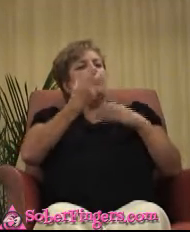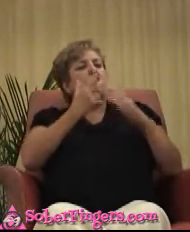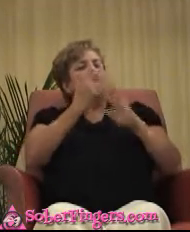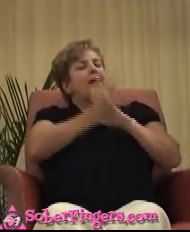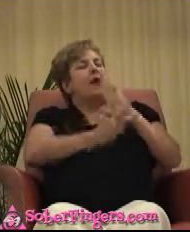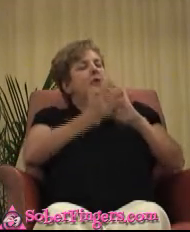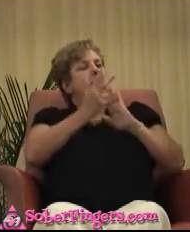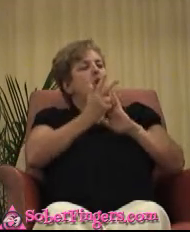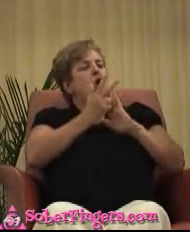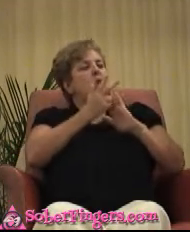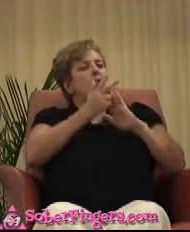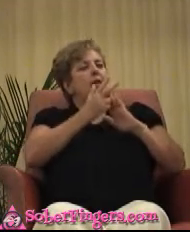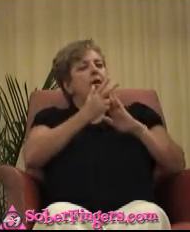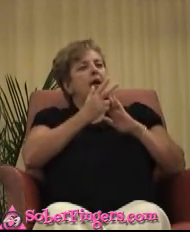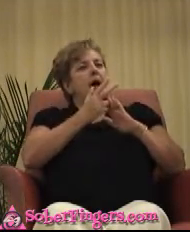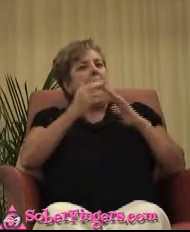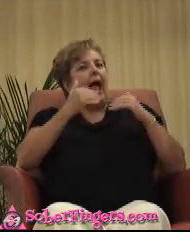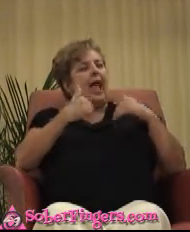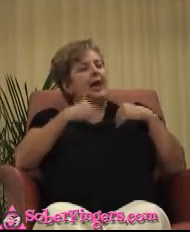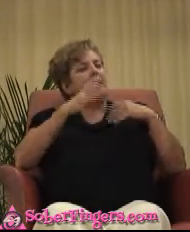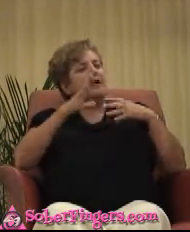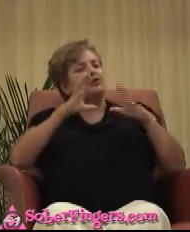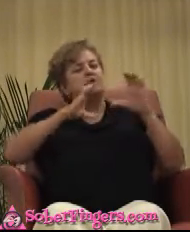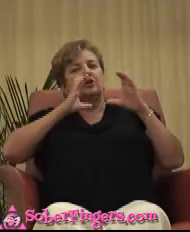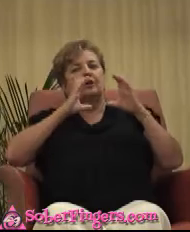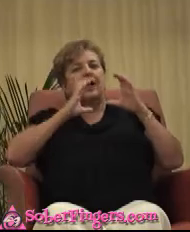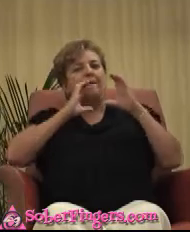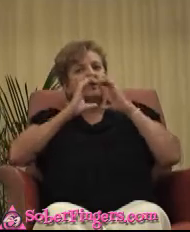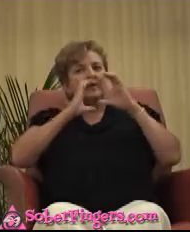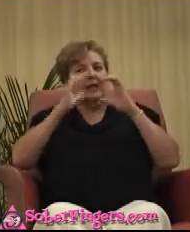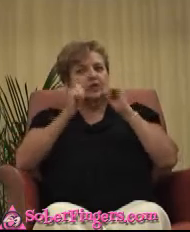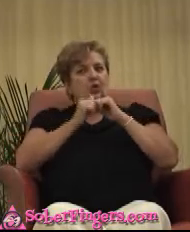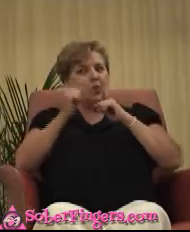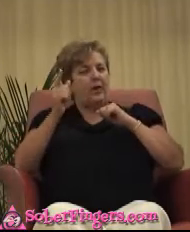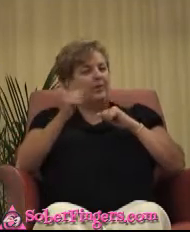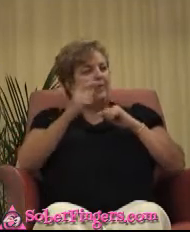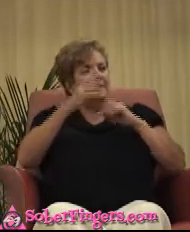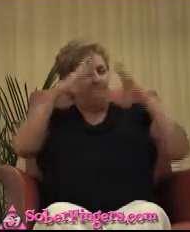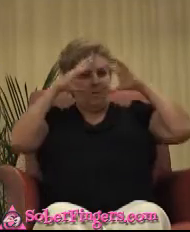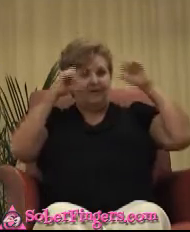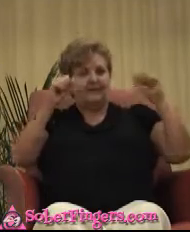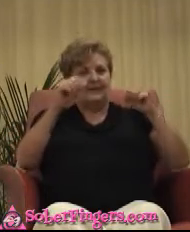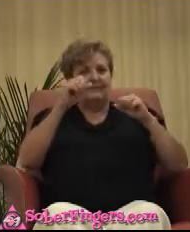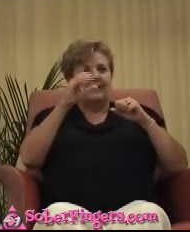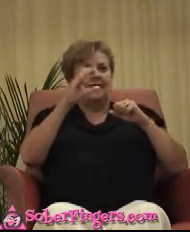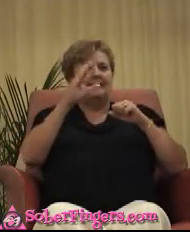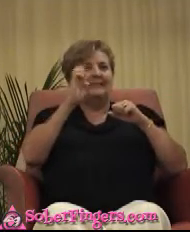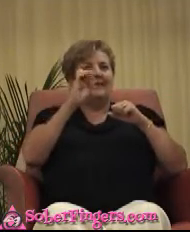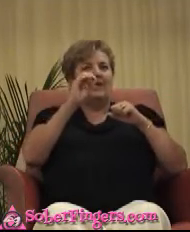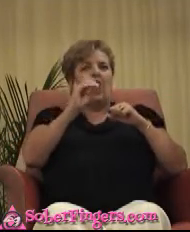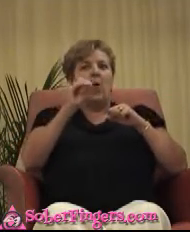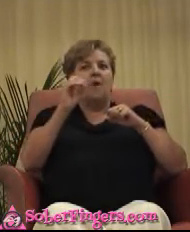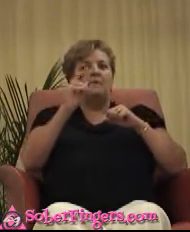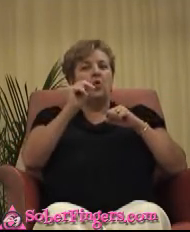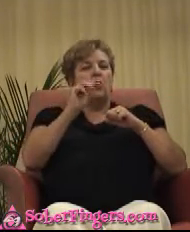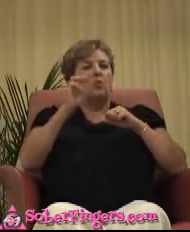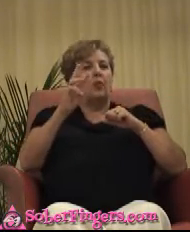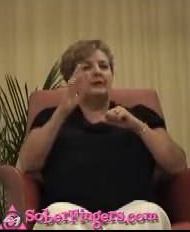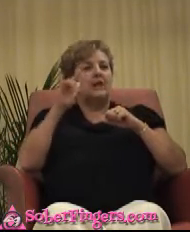of Northwest Airlines, personally reinstated you to full flight status at Northwest Airlines. Wow. I couldn't stop the tears